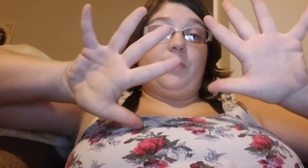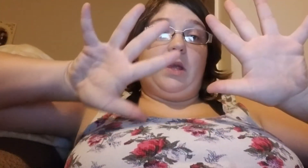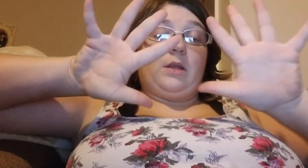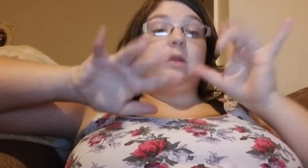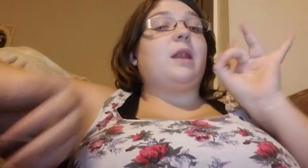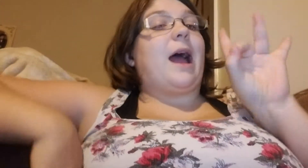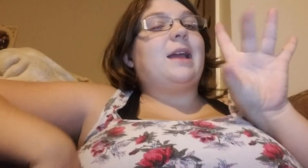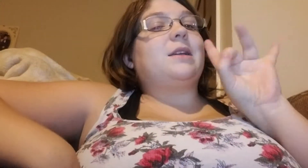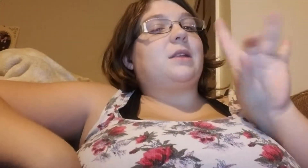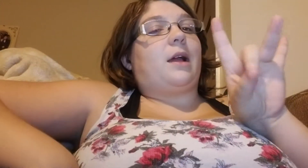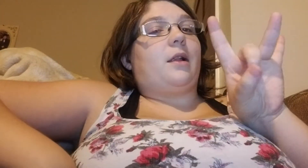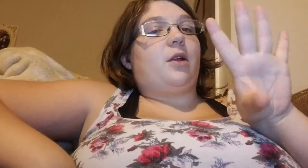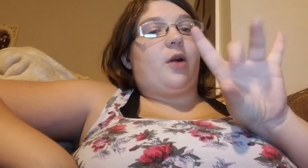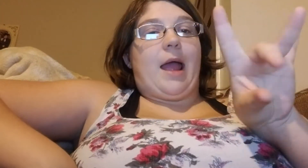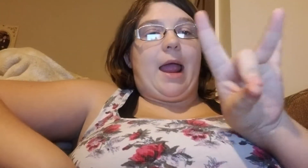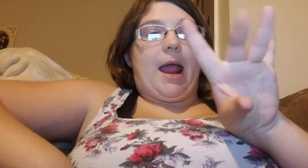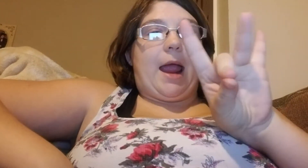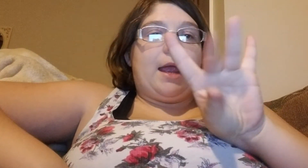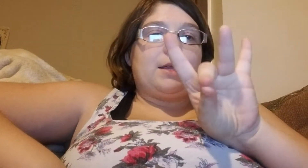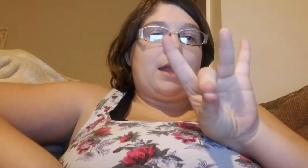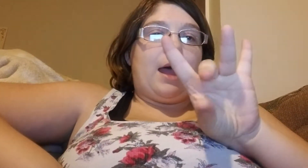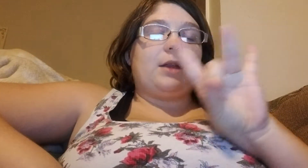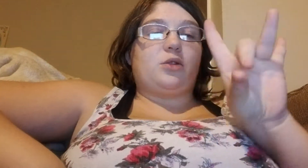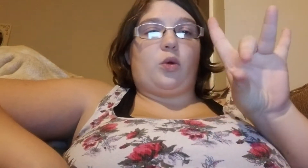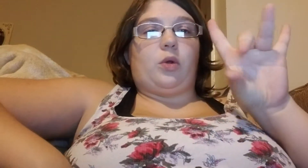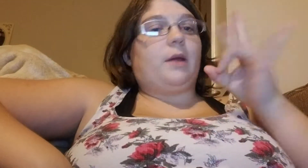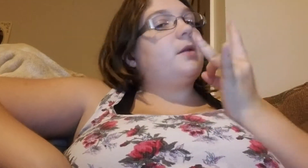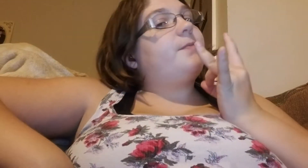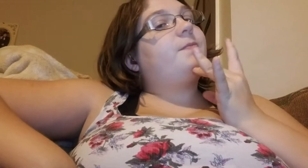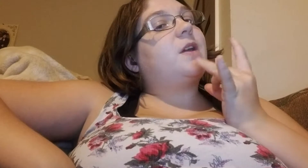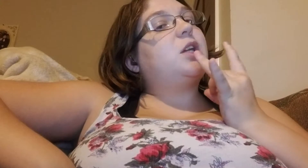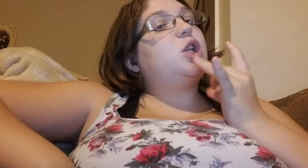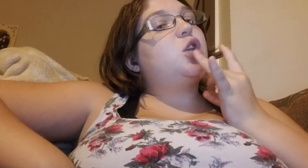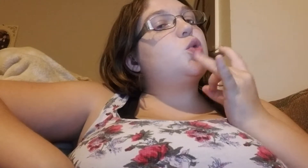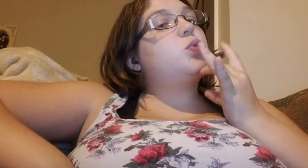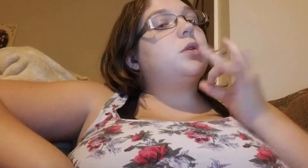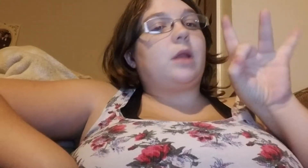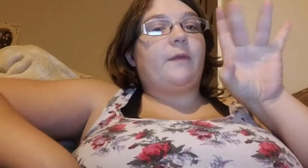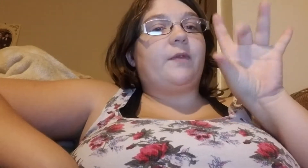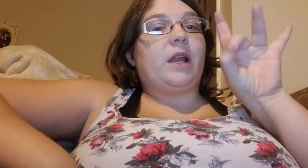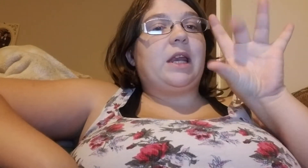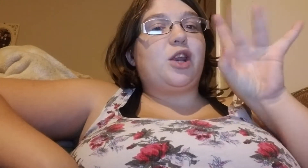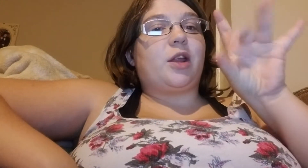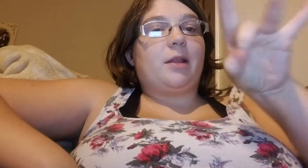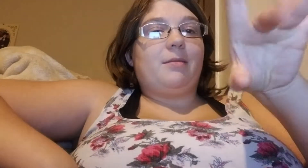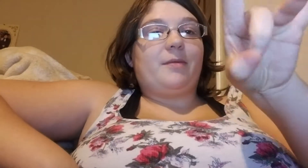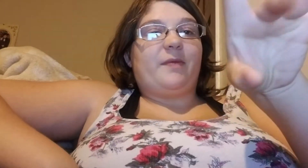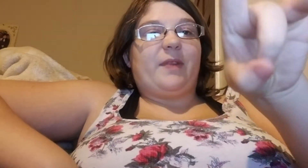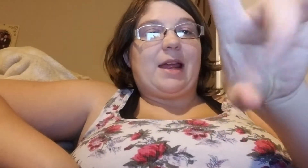This light is like a little 8 sign, so like flicking you, like flicking you.